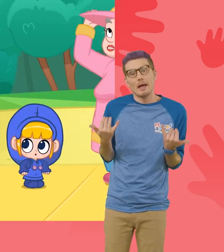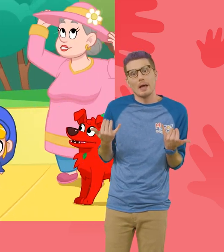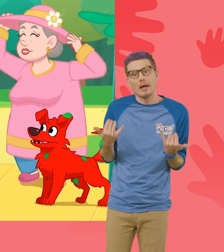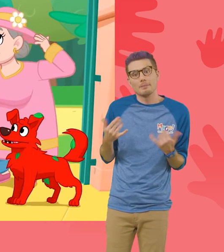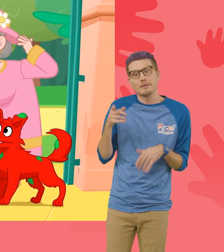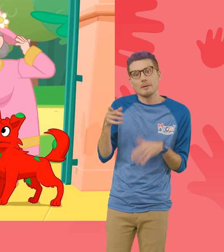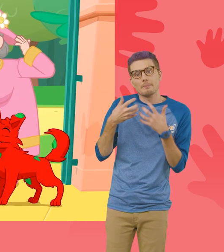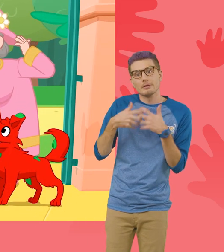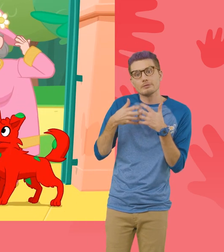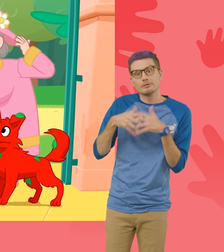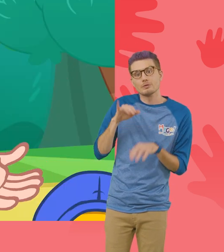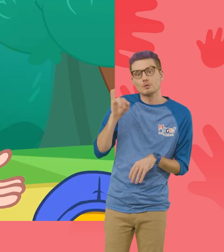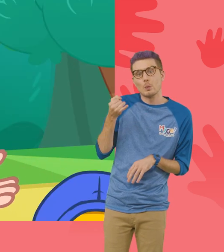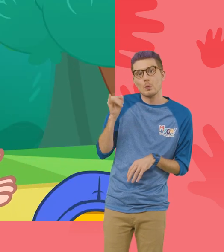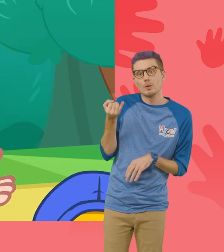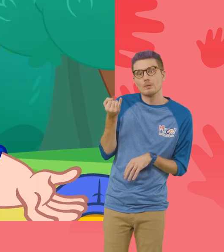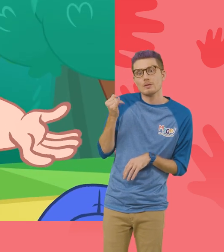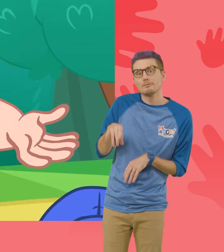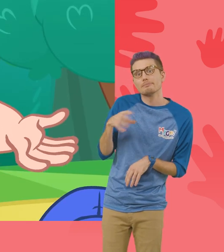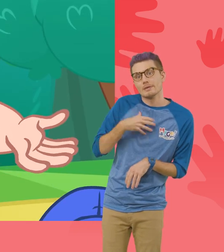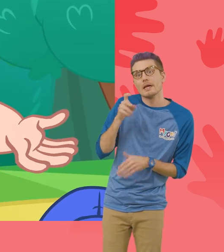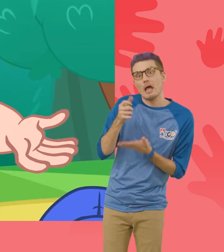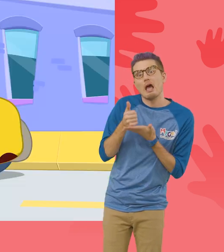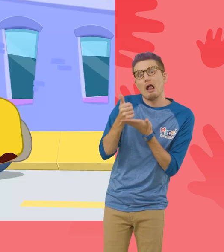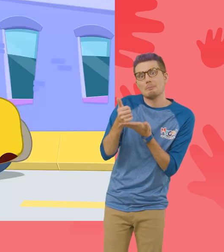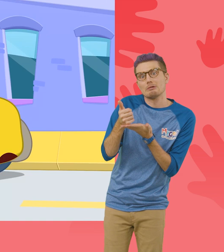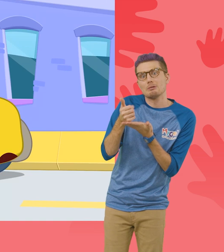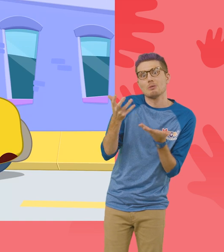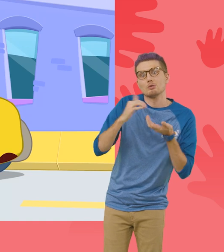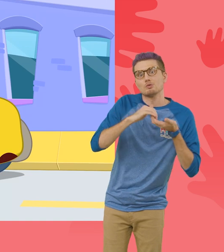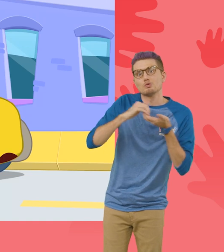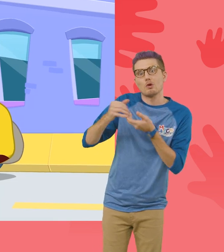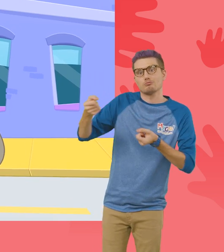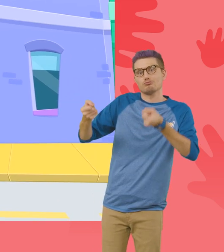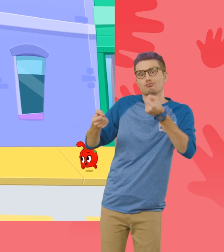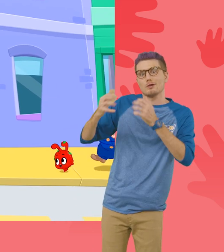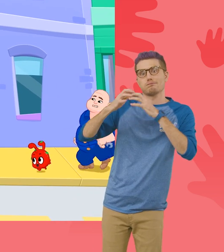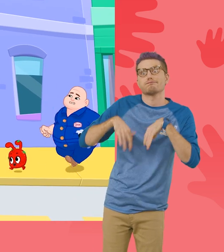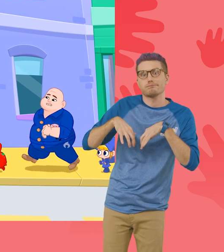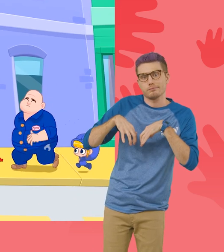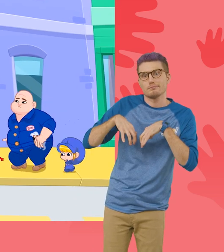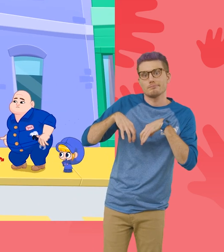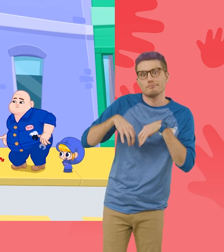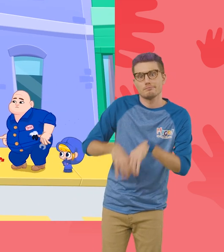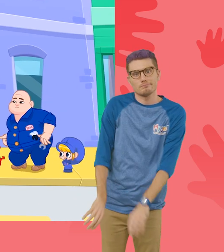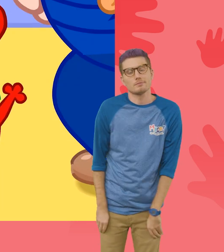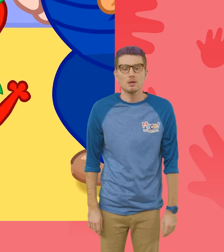Joe. Morphle, I need your help. My tow truck broke down.